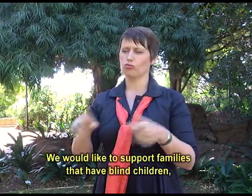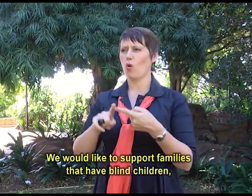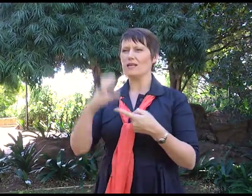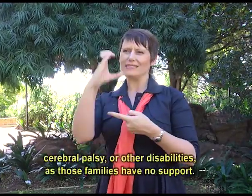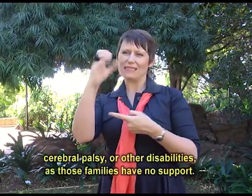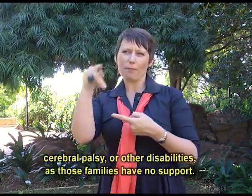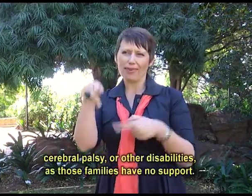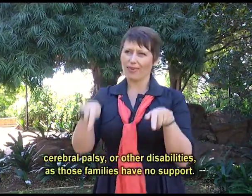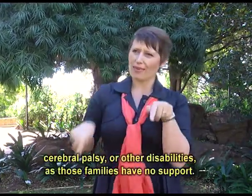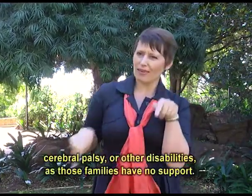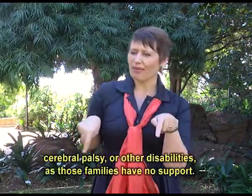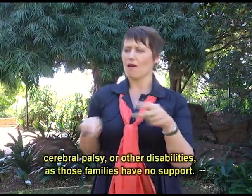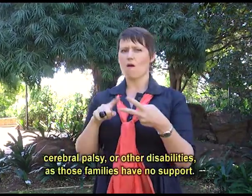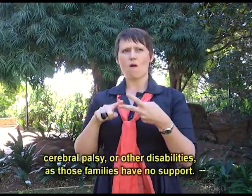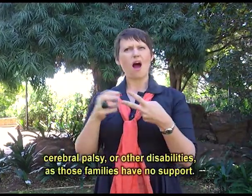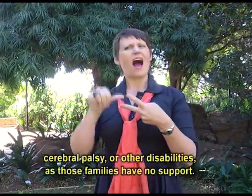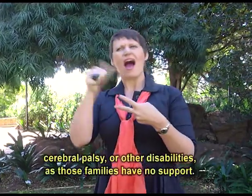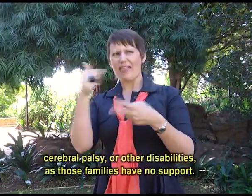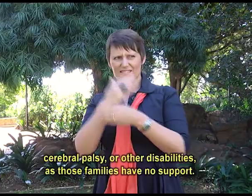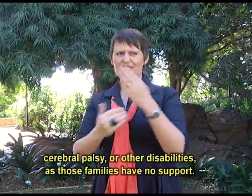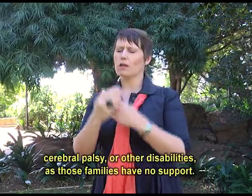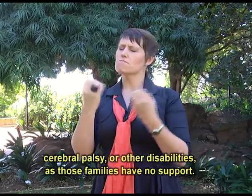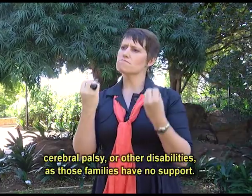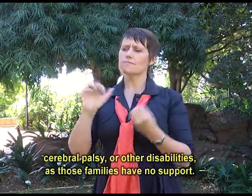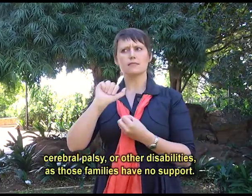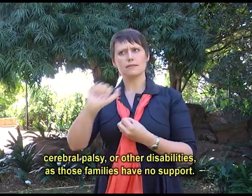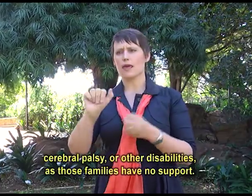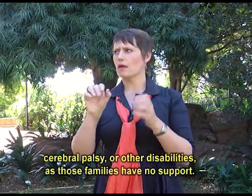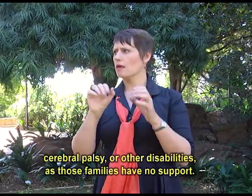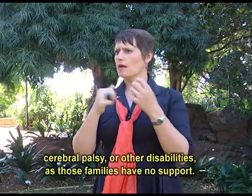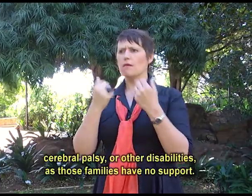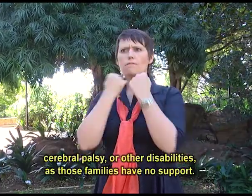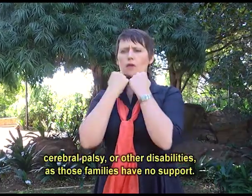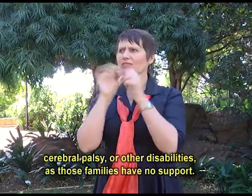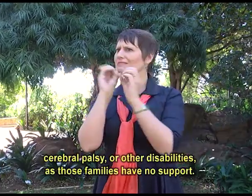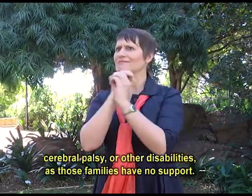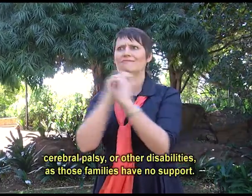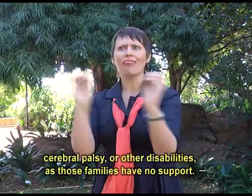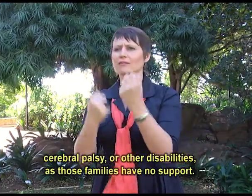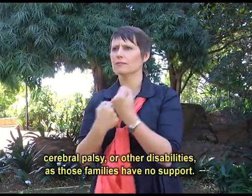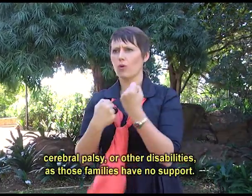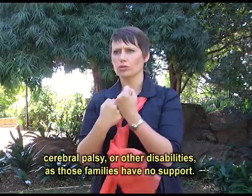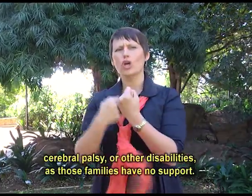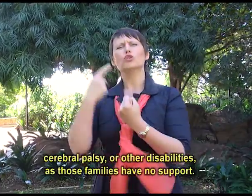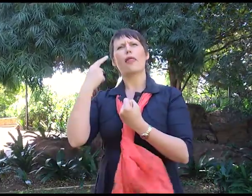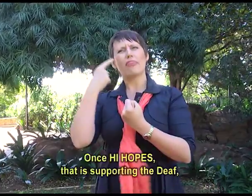have blind children, cerebral palsy, or other disabilities, as those families have no support.